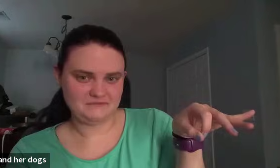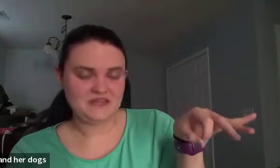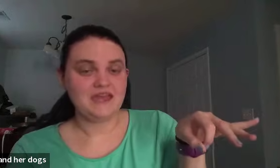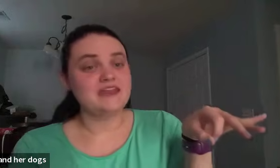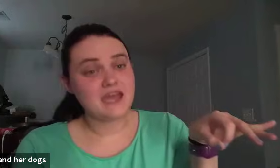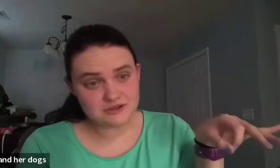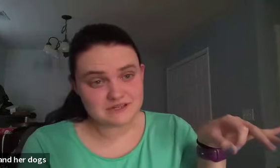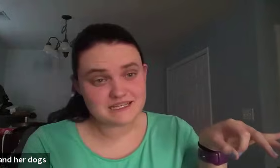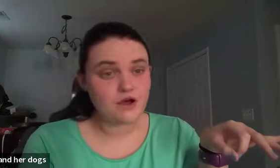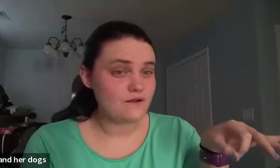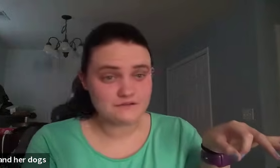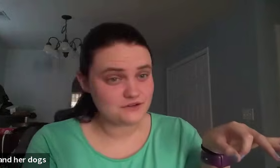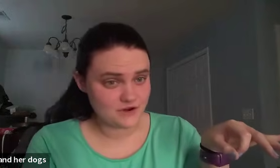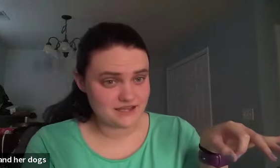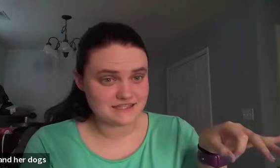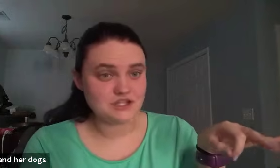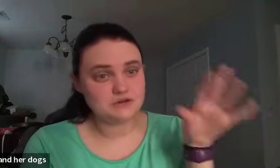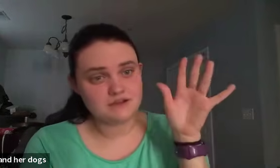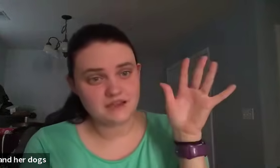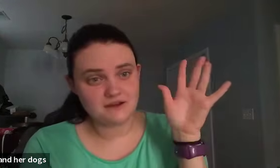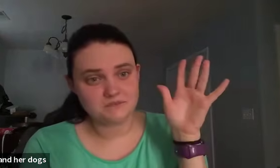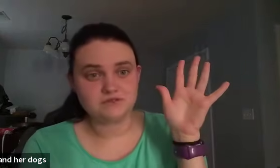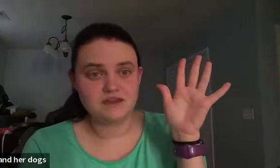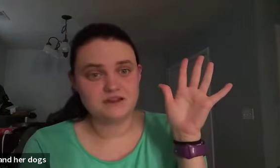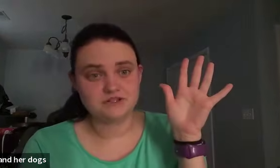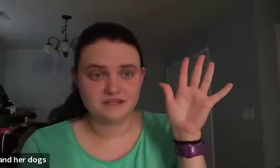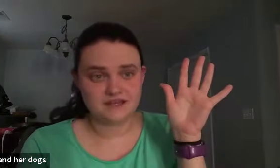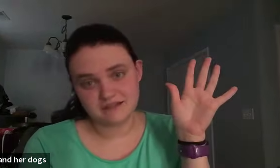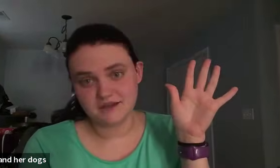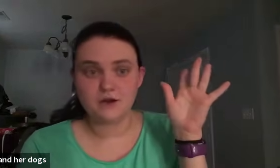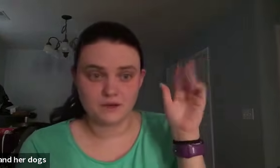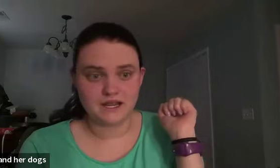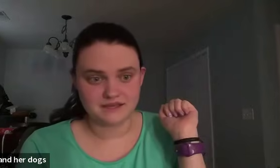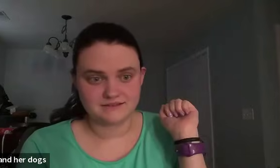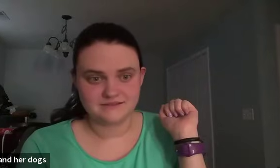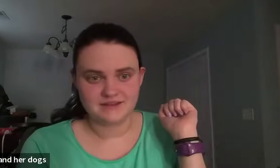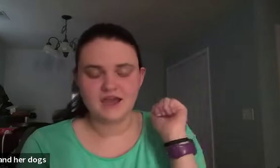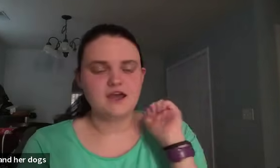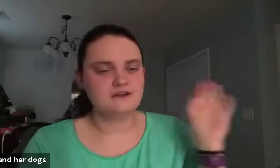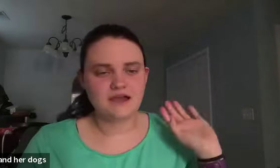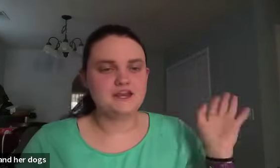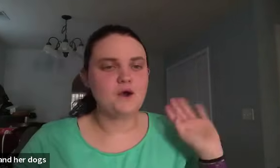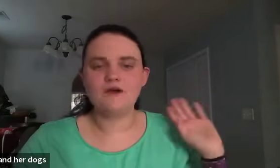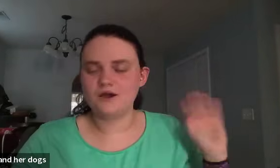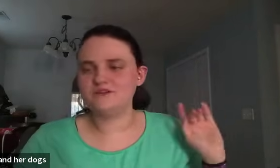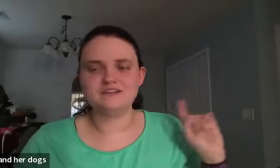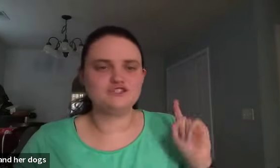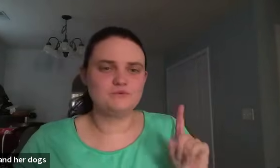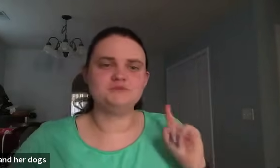Okay. Now you can tell all of your friends that you can count up to 999 on one hand. I know I've harped on that so much, but